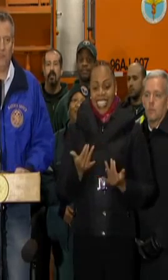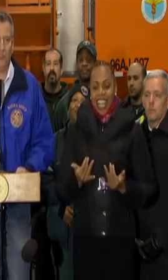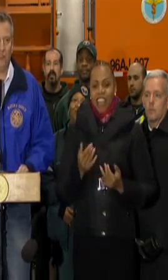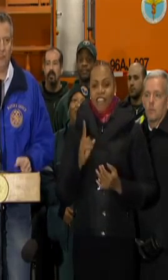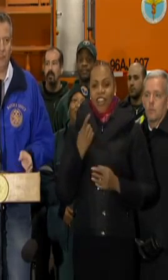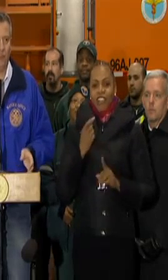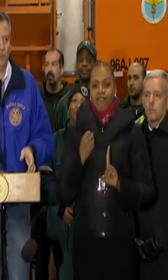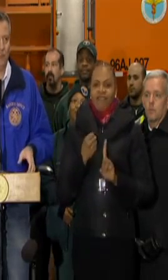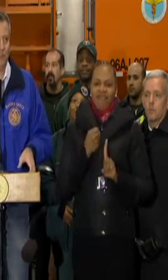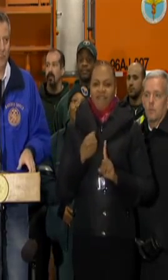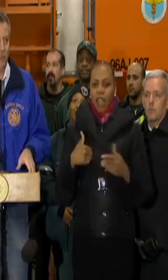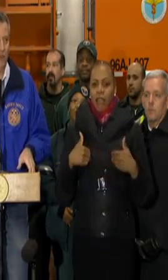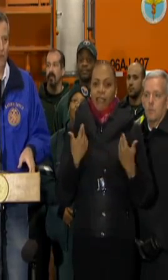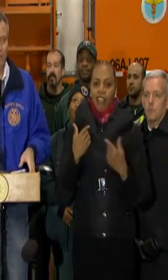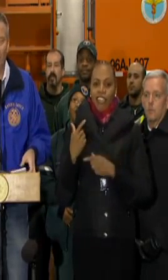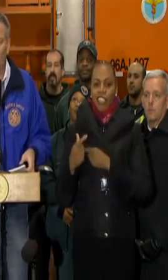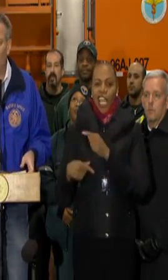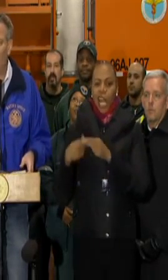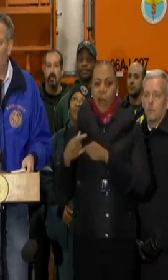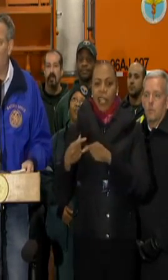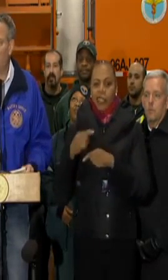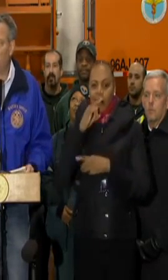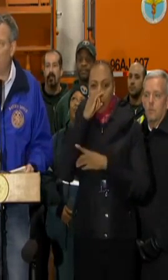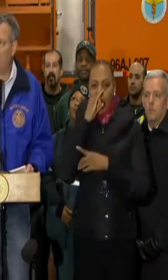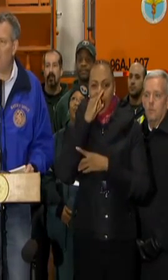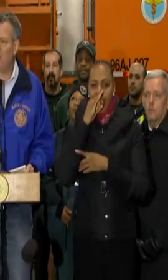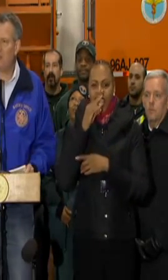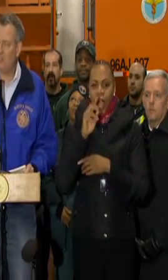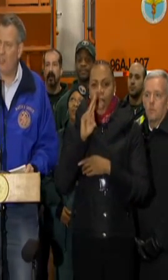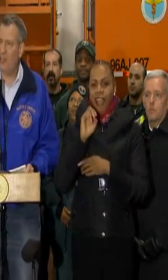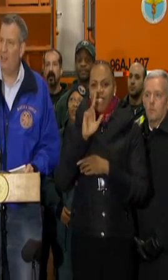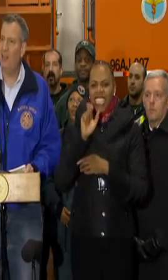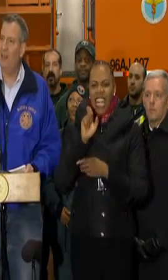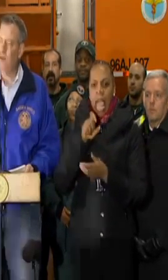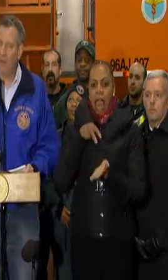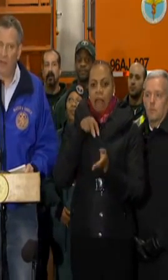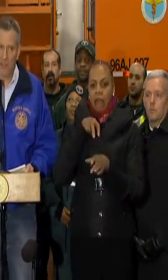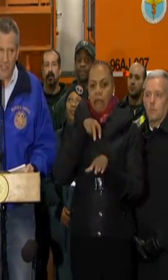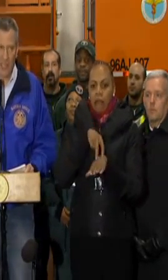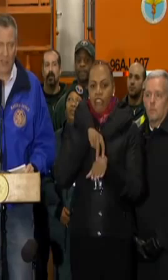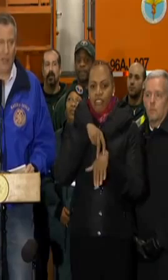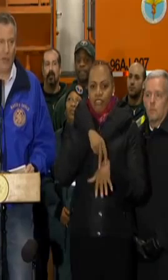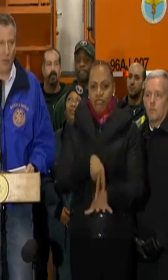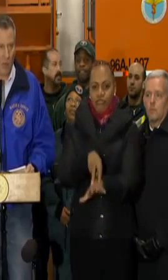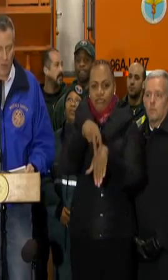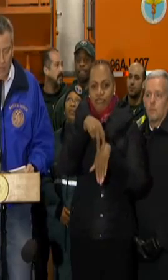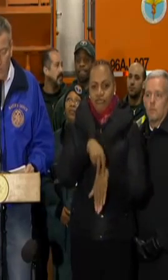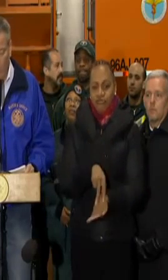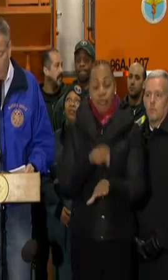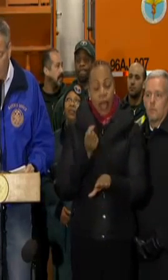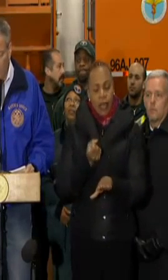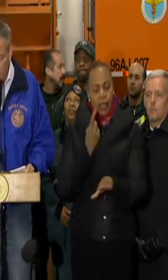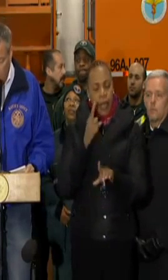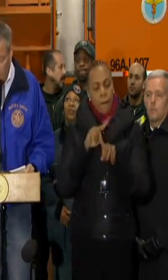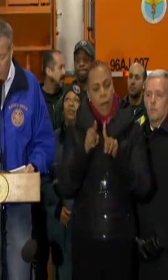impulse of the younger generation is to go find a sled and go sledding. Well, I understand that, but I want to note it's very,